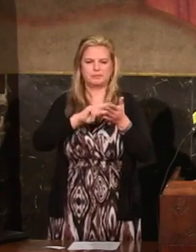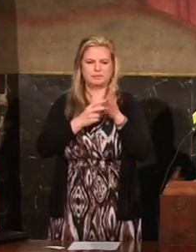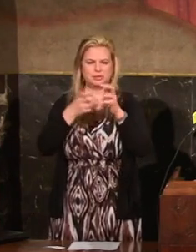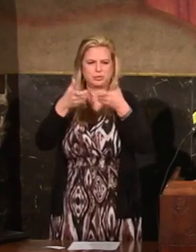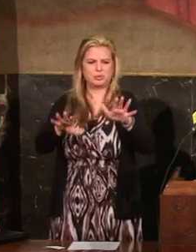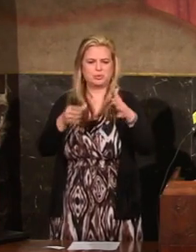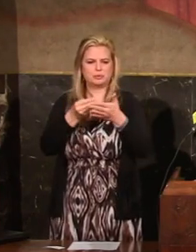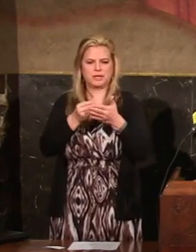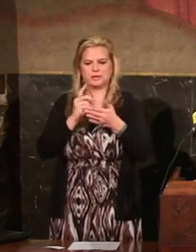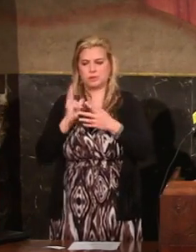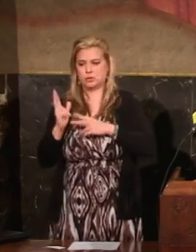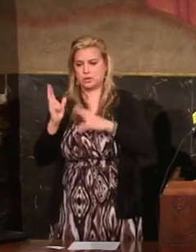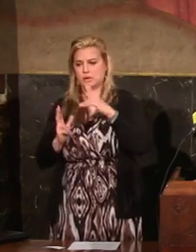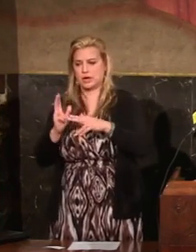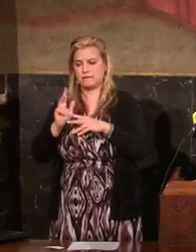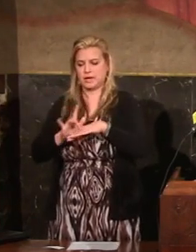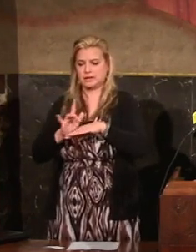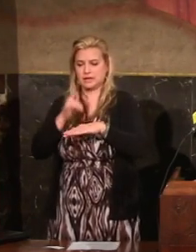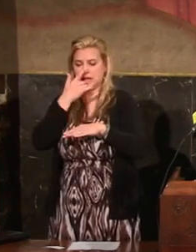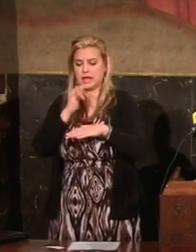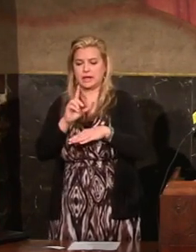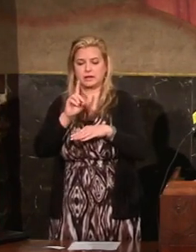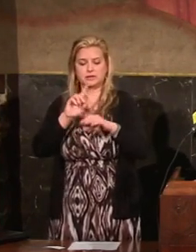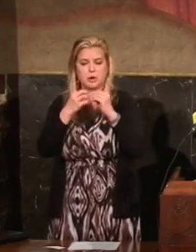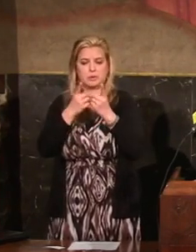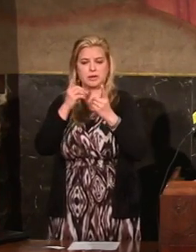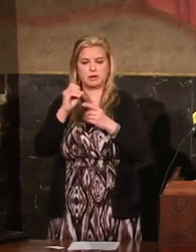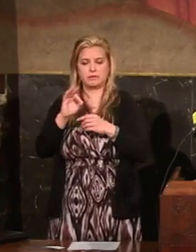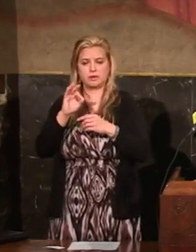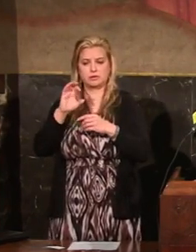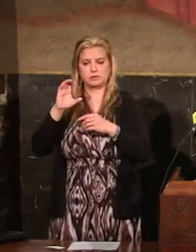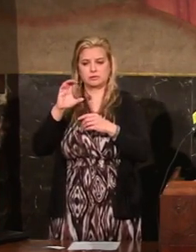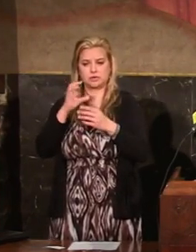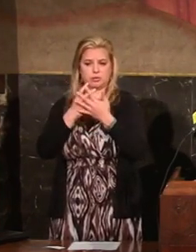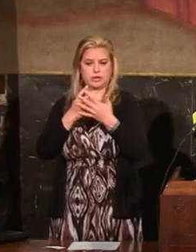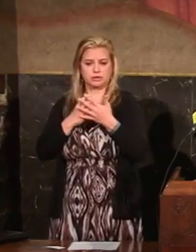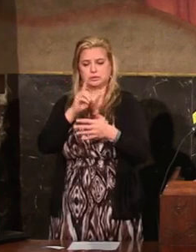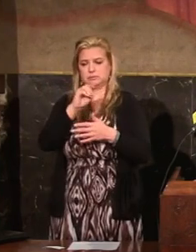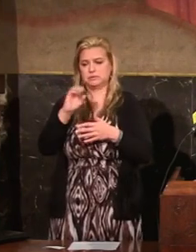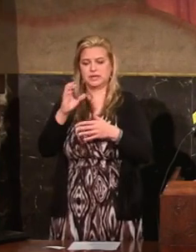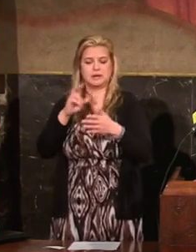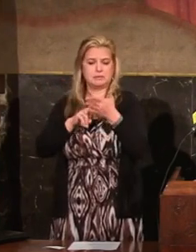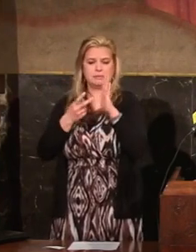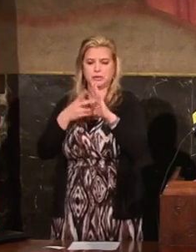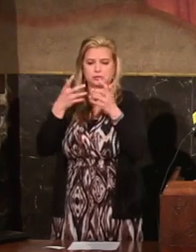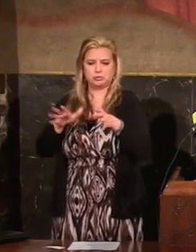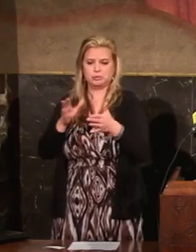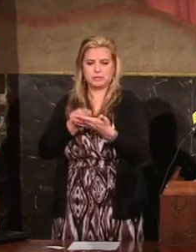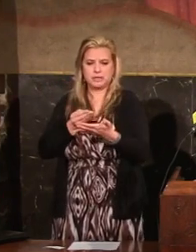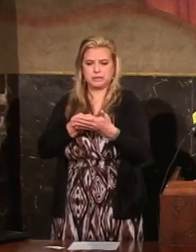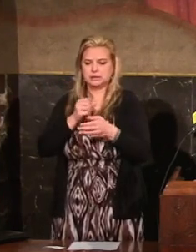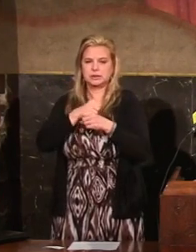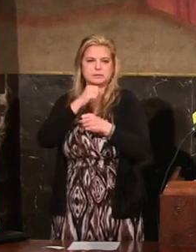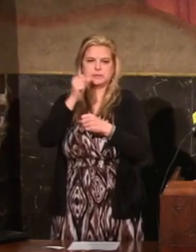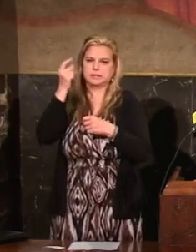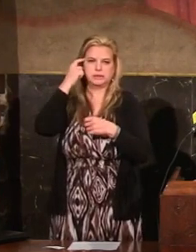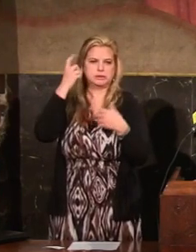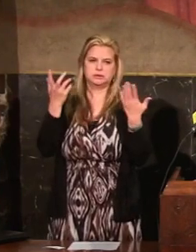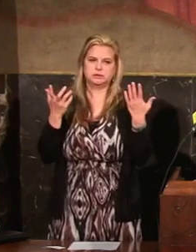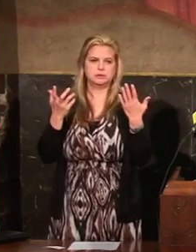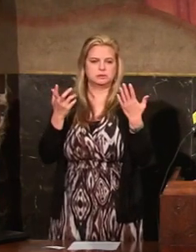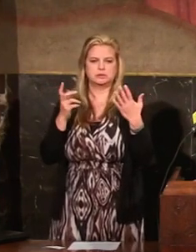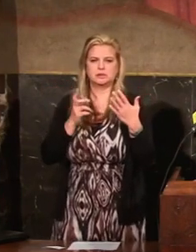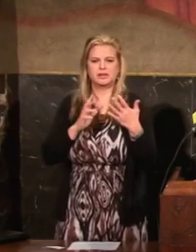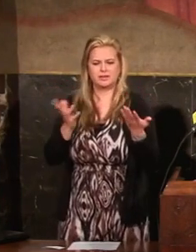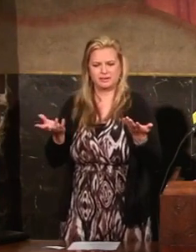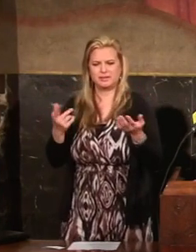start cutting vacancies for a department like corrections, you lose money. So it doesn't make a lot of sense. And that's kind of where